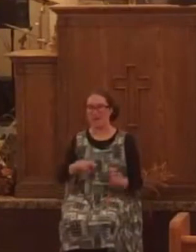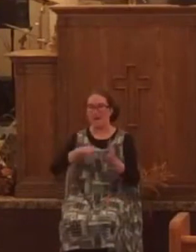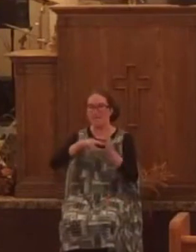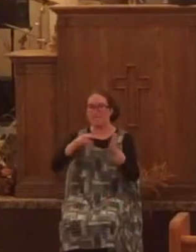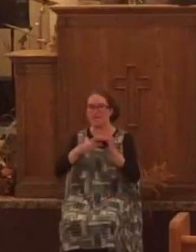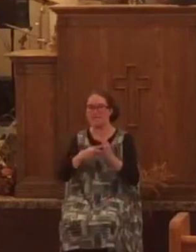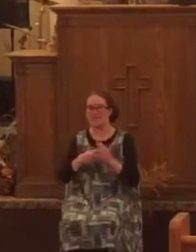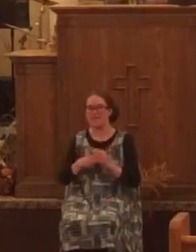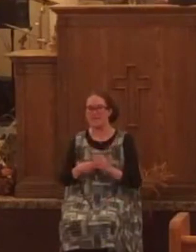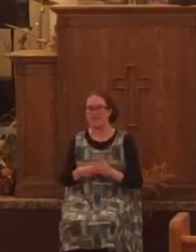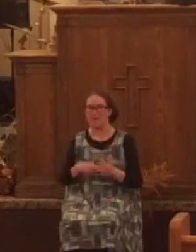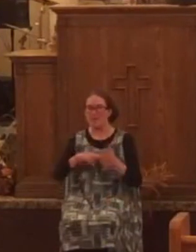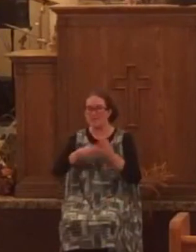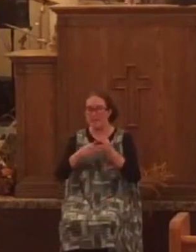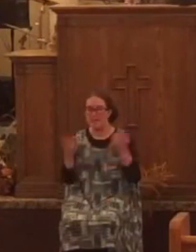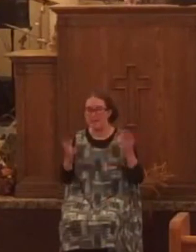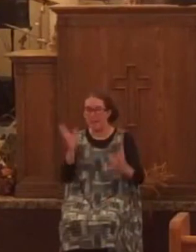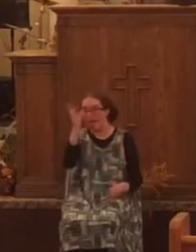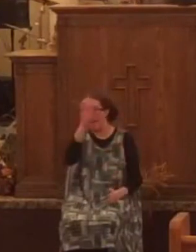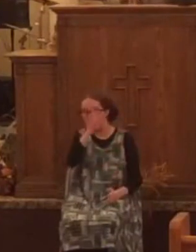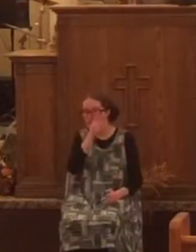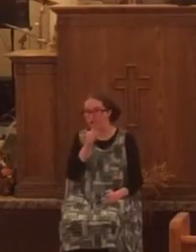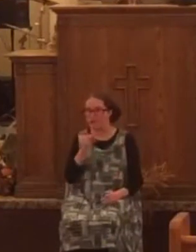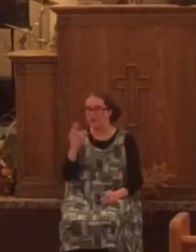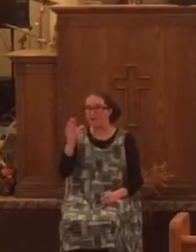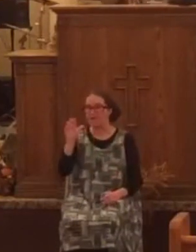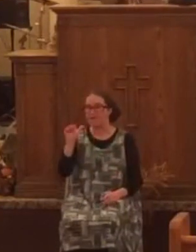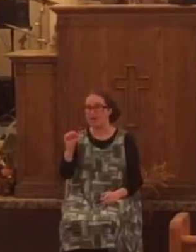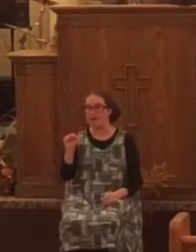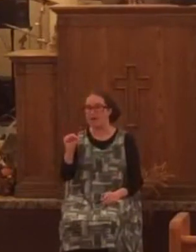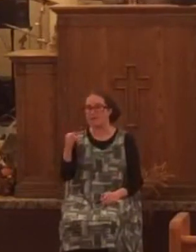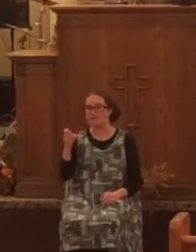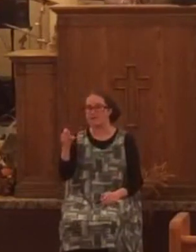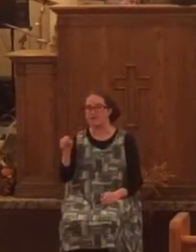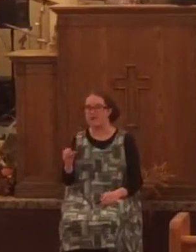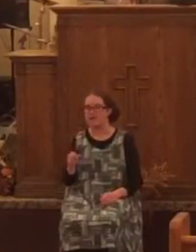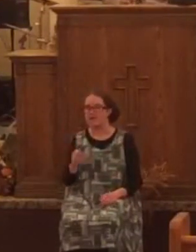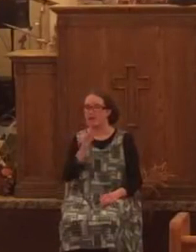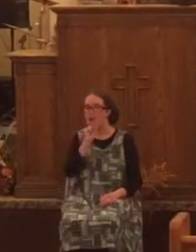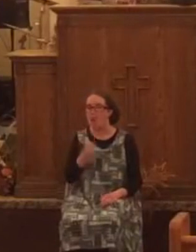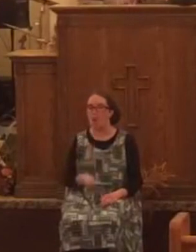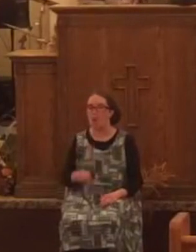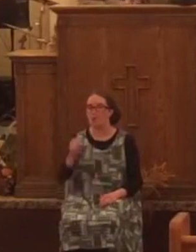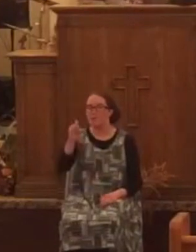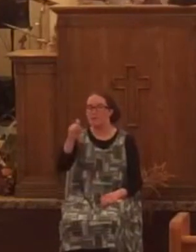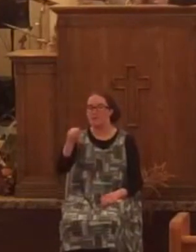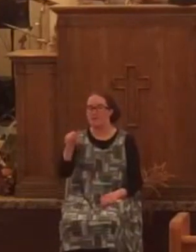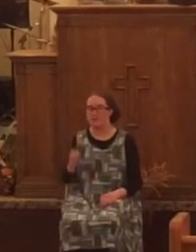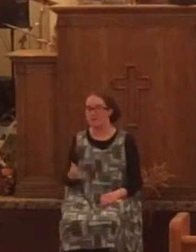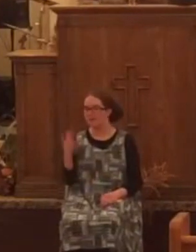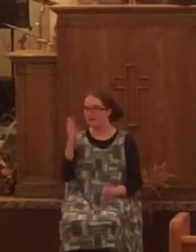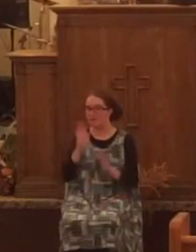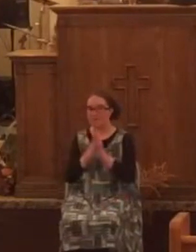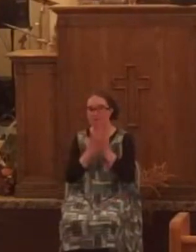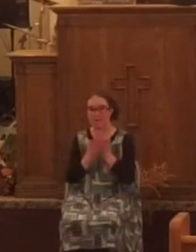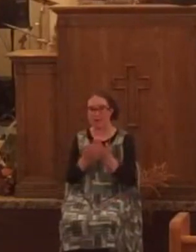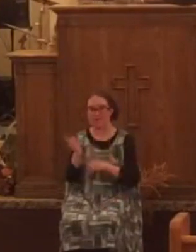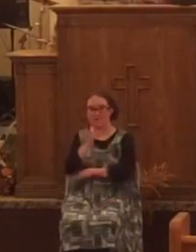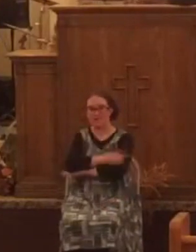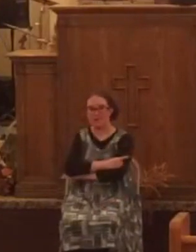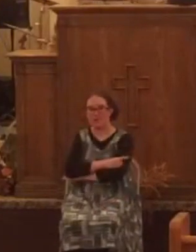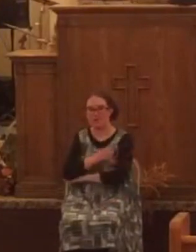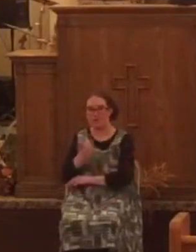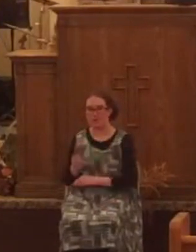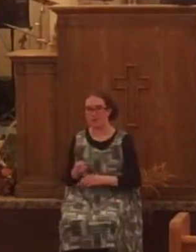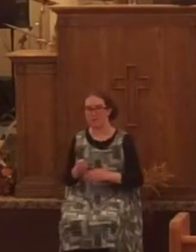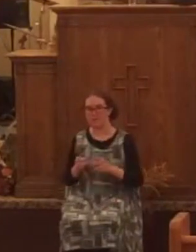to. What does it mean, beauty for ashes? In the Old Testament, back in Bible time, when somebody was